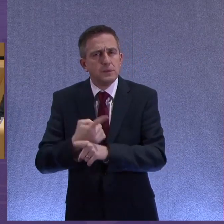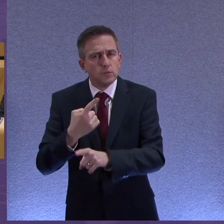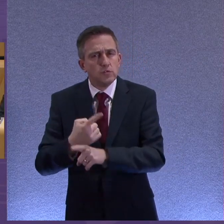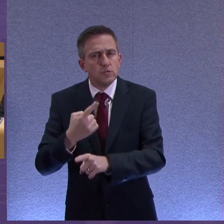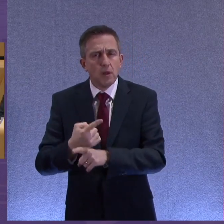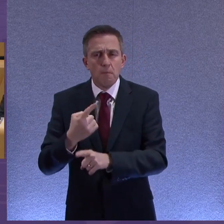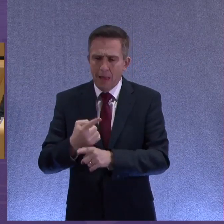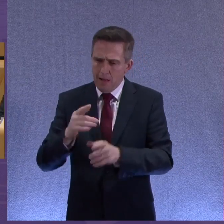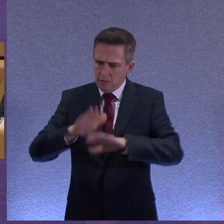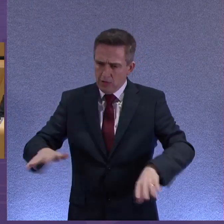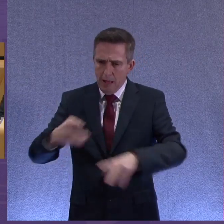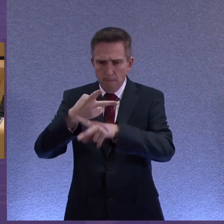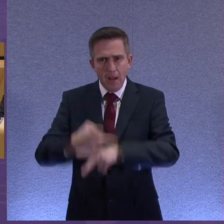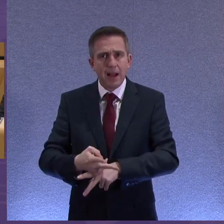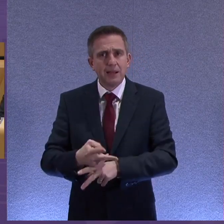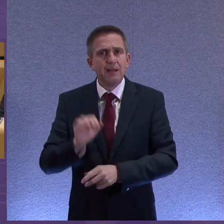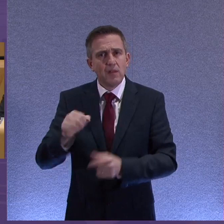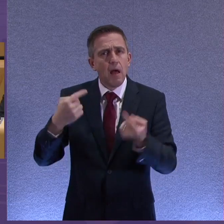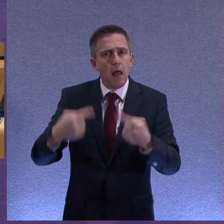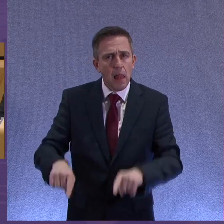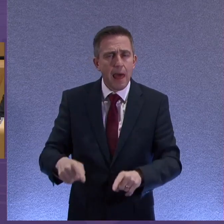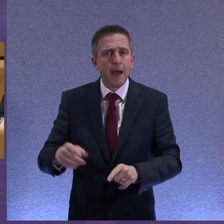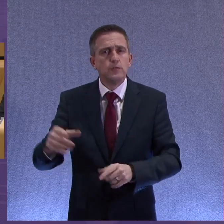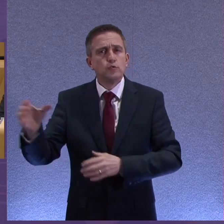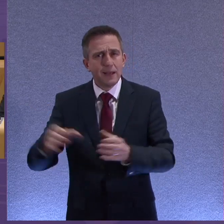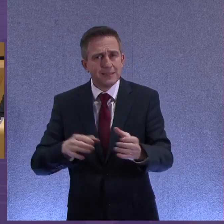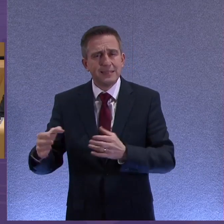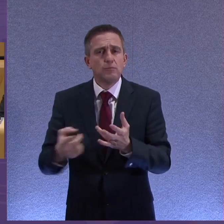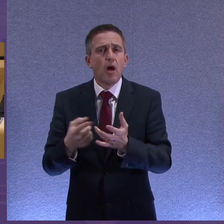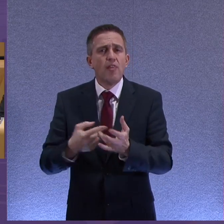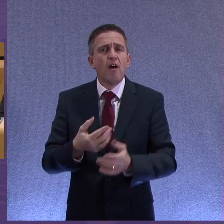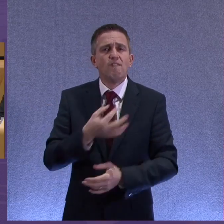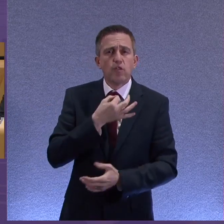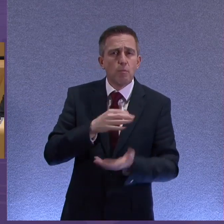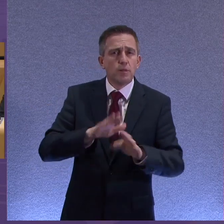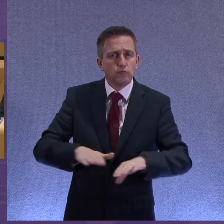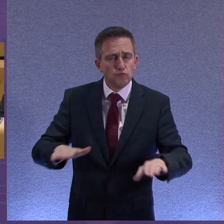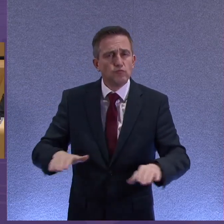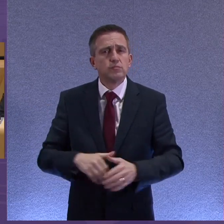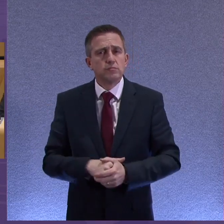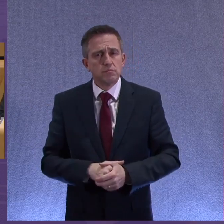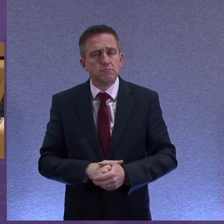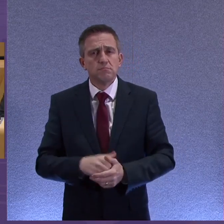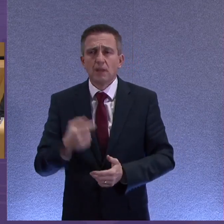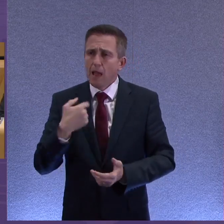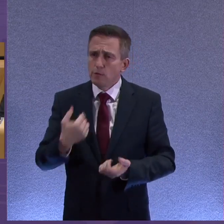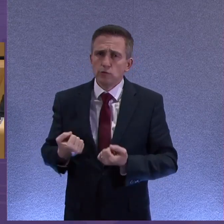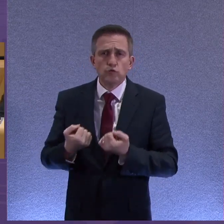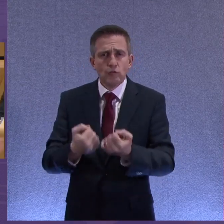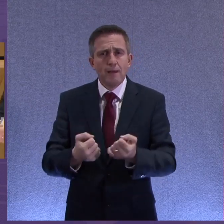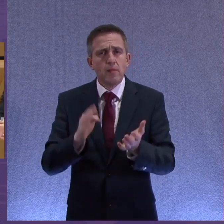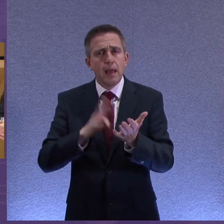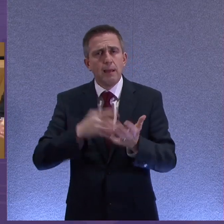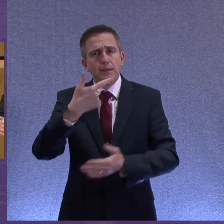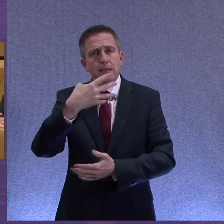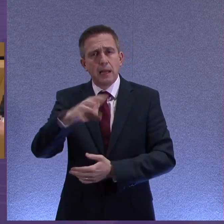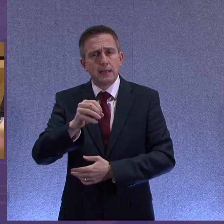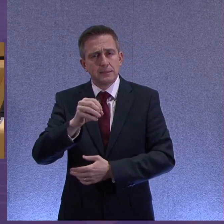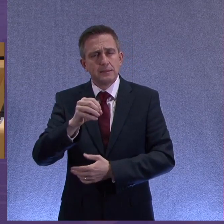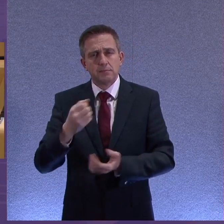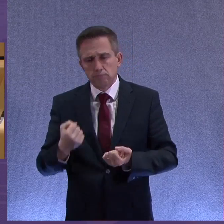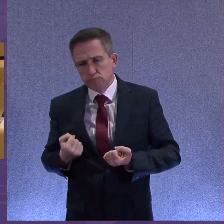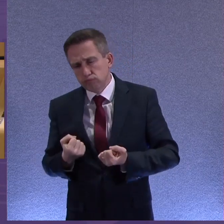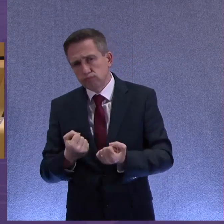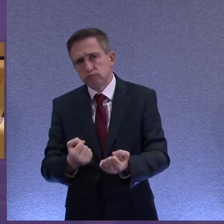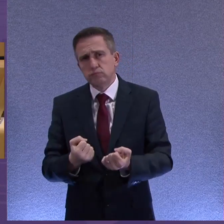whether childminders can accept beyond key workers and vulnerable children. As I was driving into work today down the M90 motorway, there was a whole